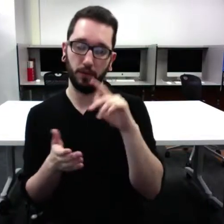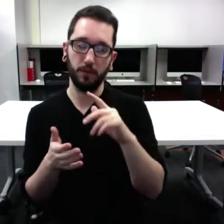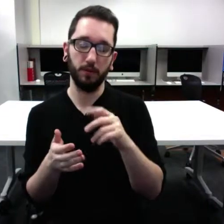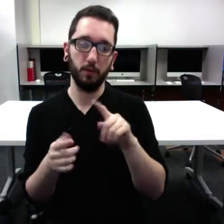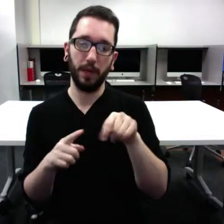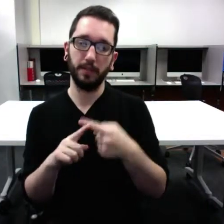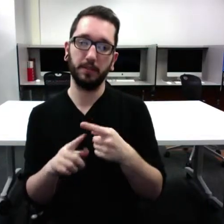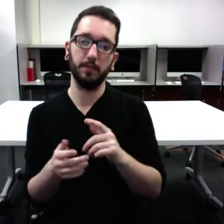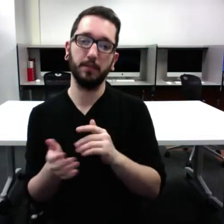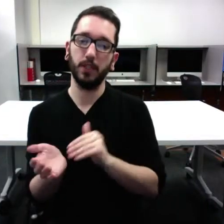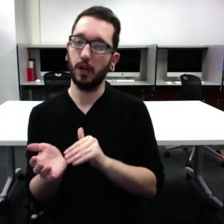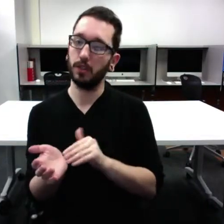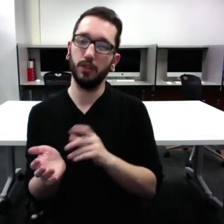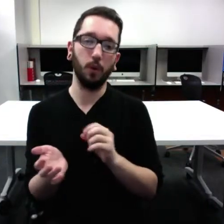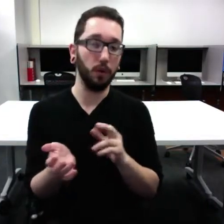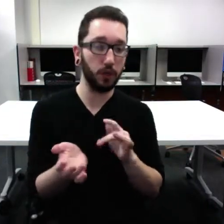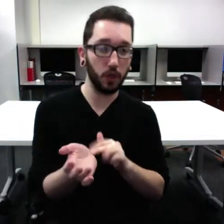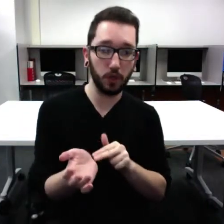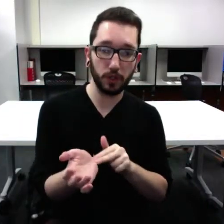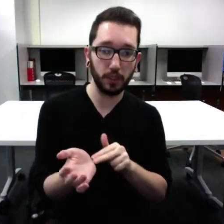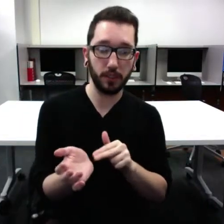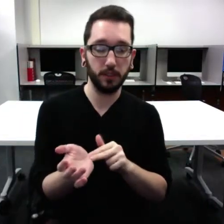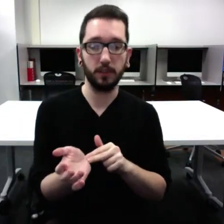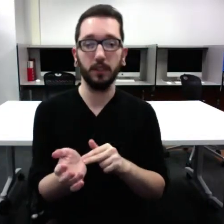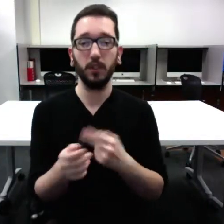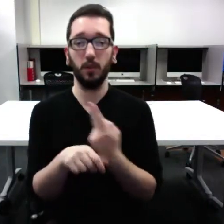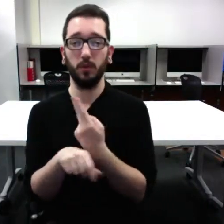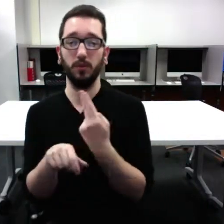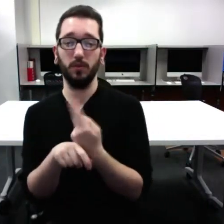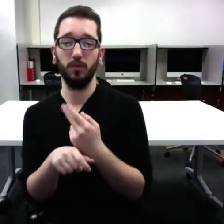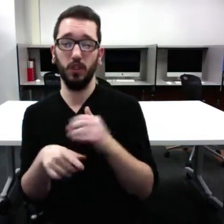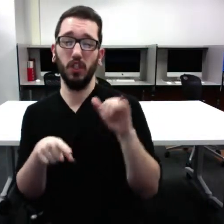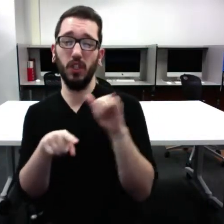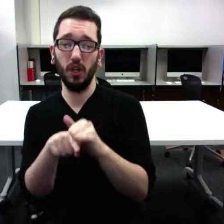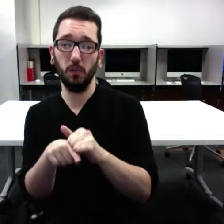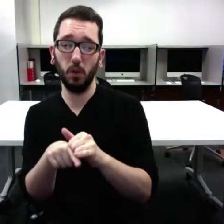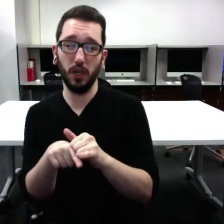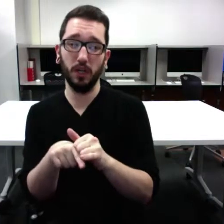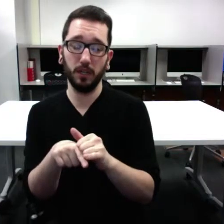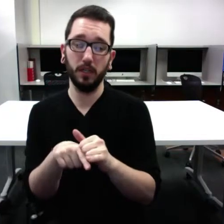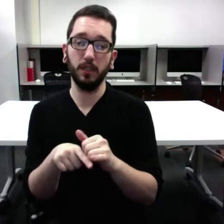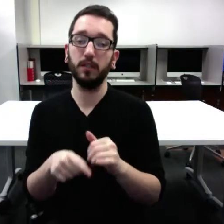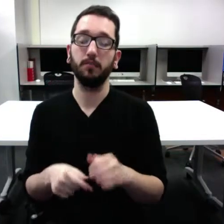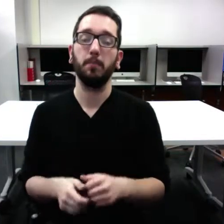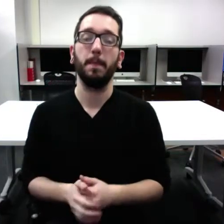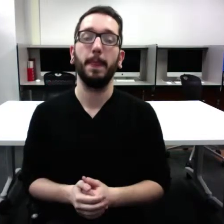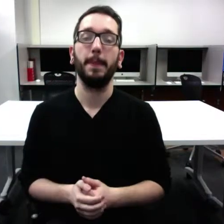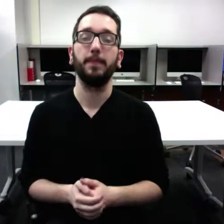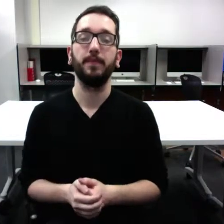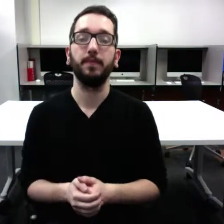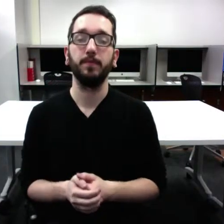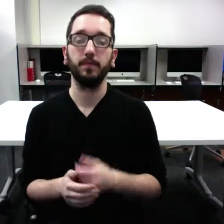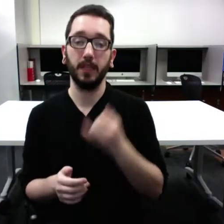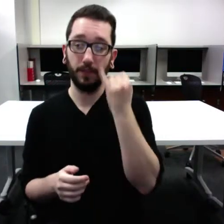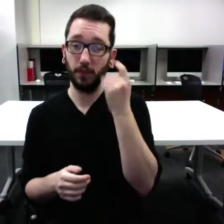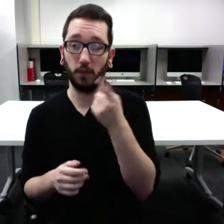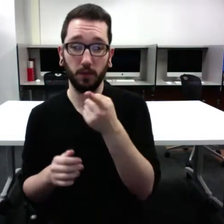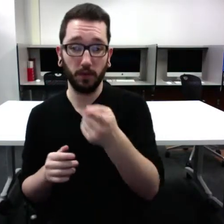to always remember that most people do not know what these terms mean. Under practicing medical ethics, it is very important that you